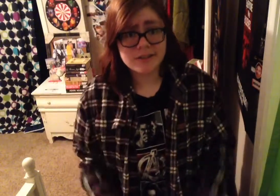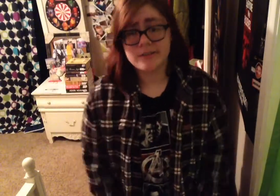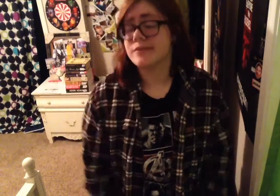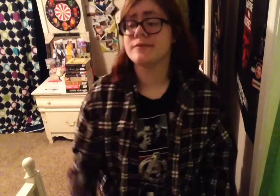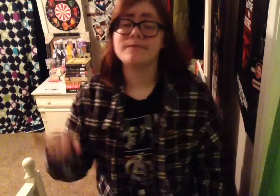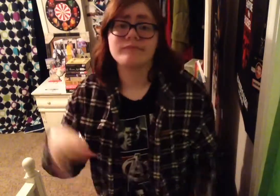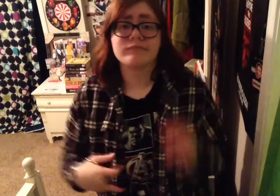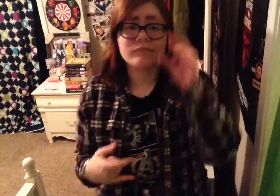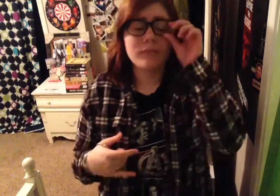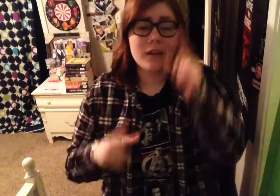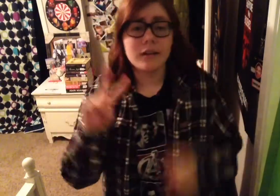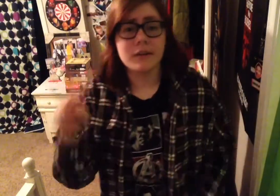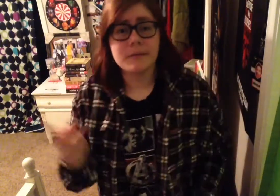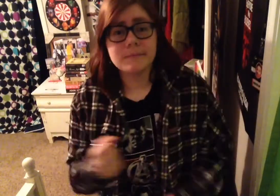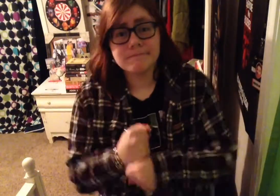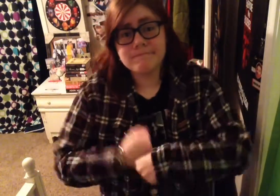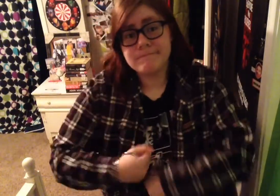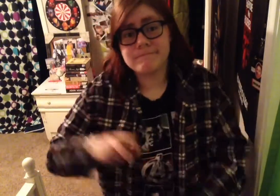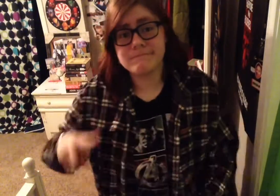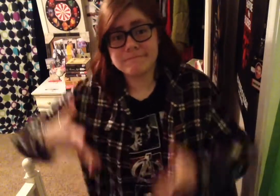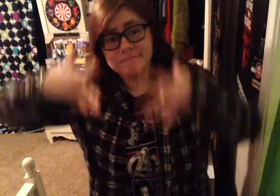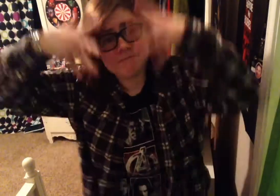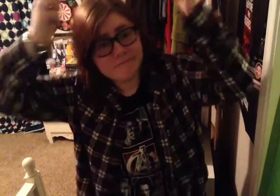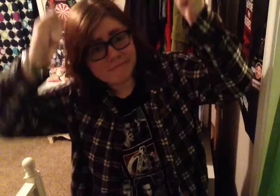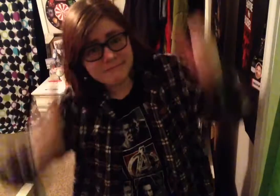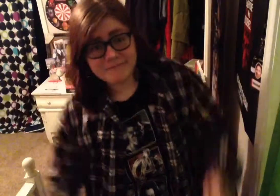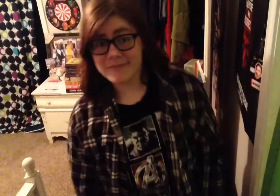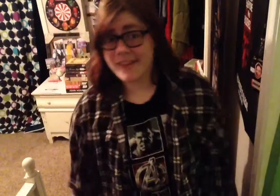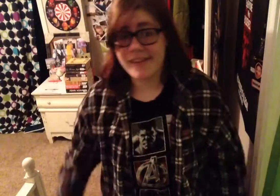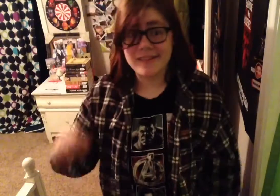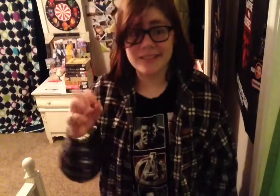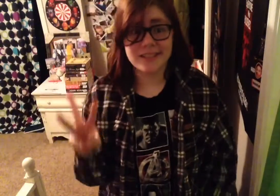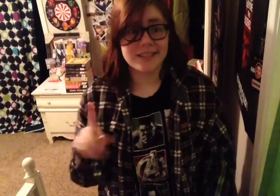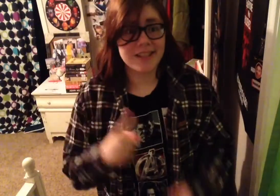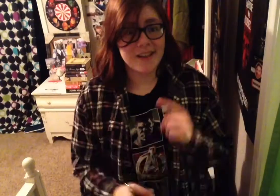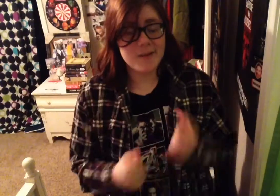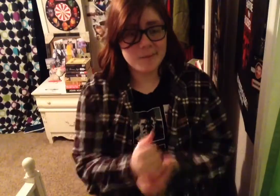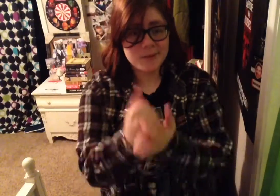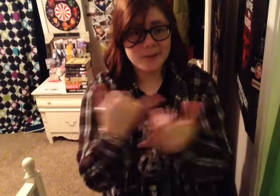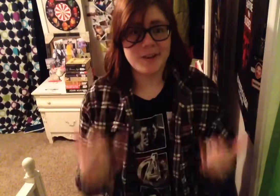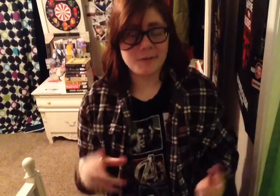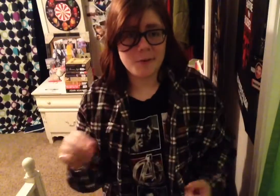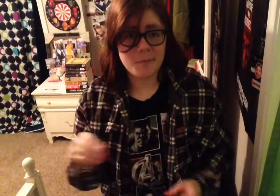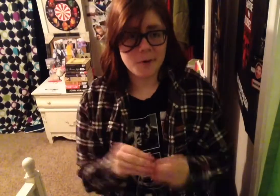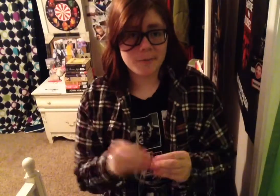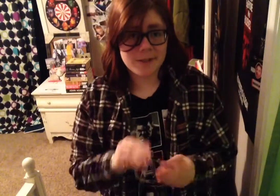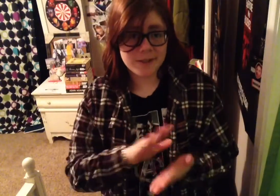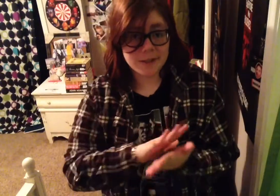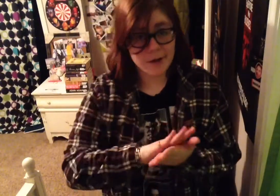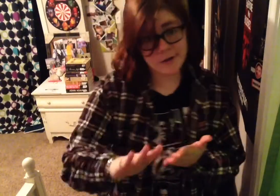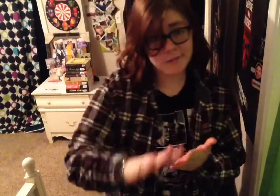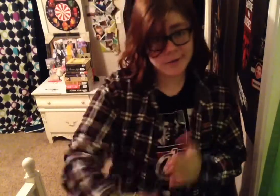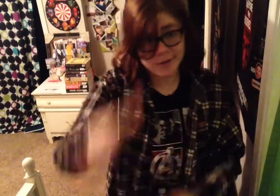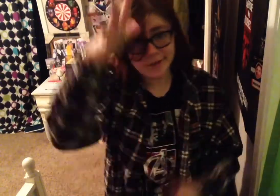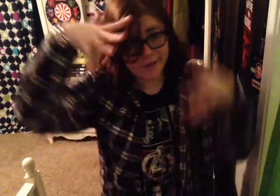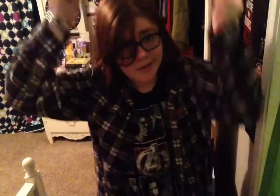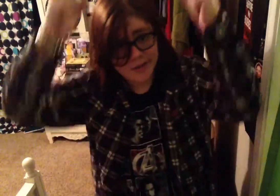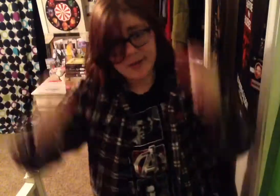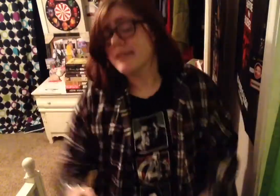Jefferson's the runner-up, which makes him the vice president. Washington can't help you now no more, Mr. Nice President, Adam Spires